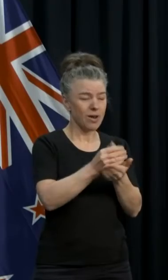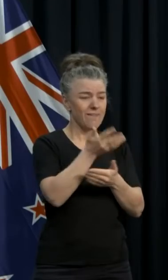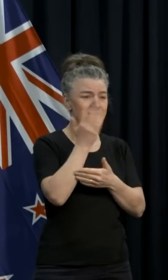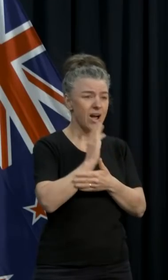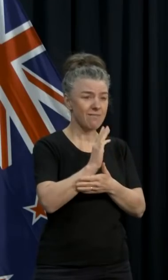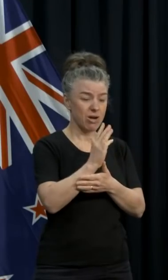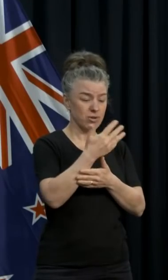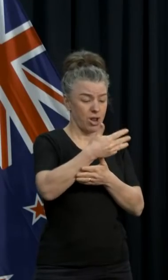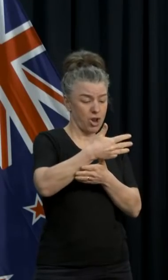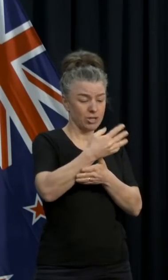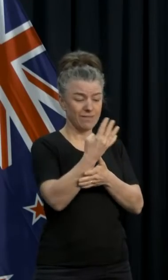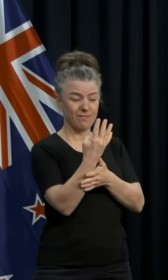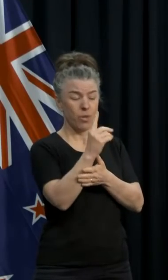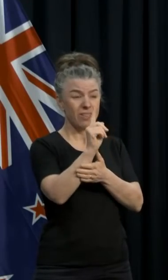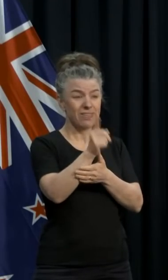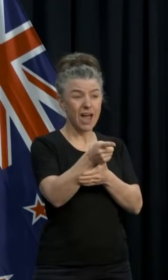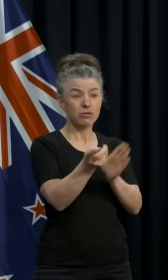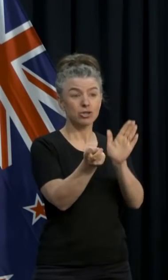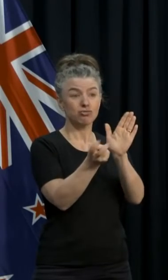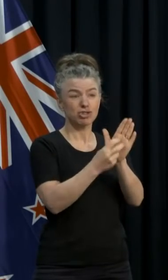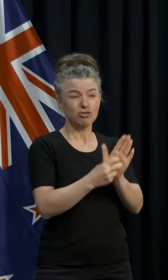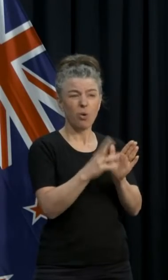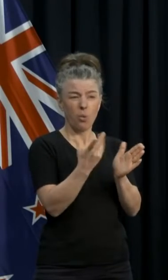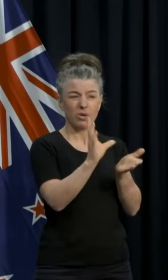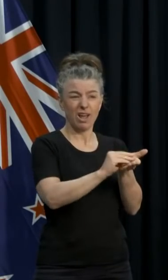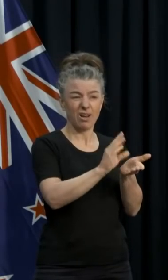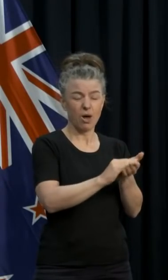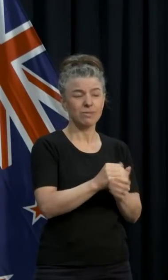594,000 registrations. There are now